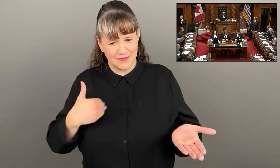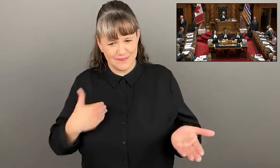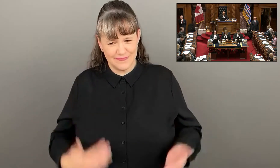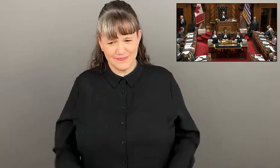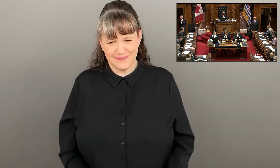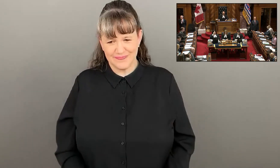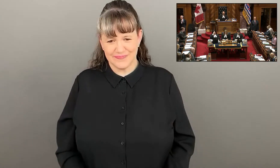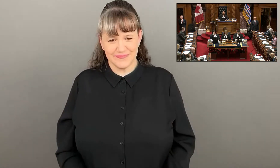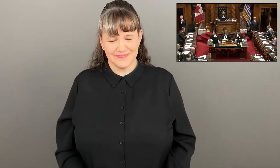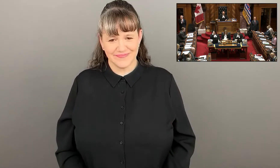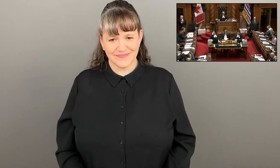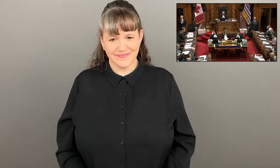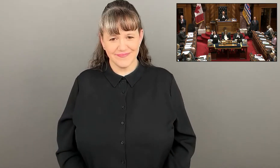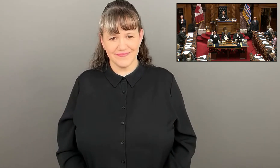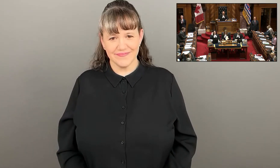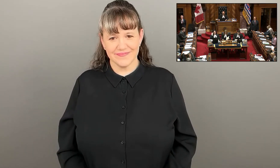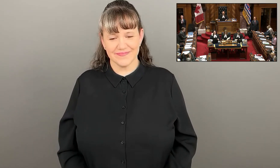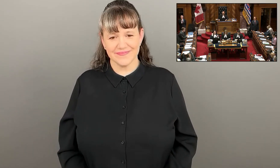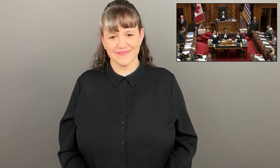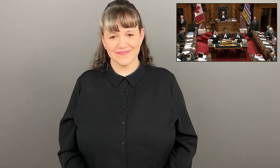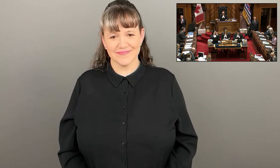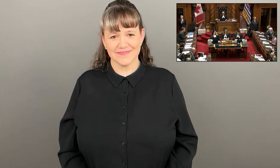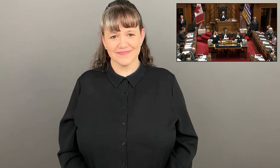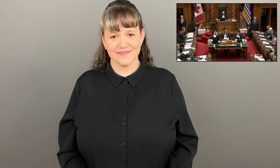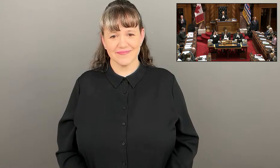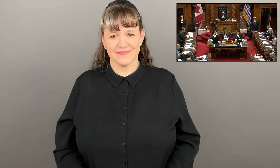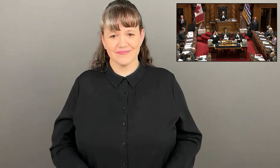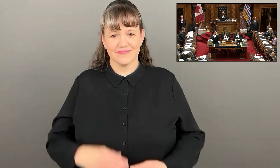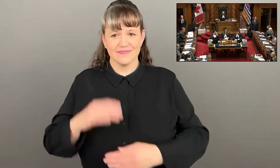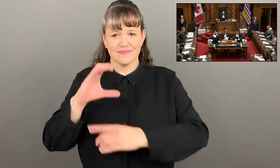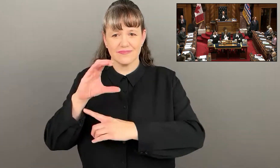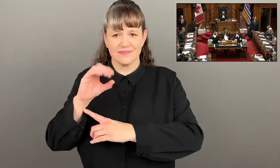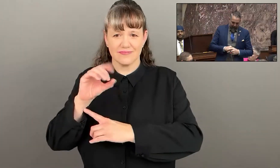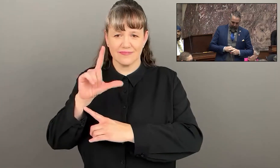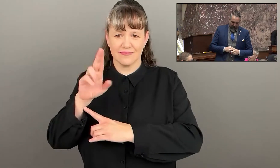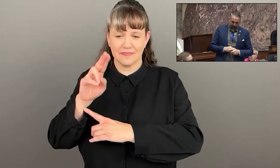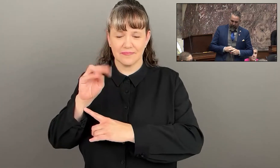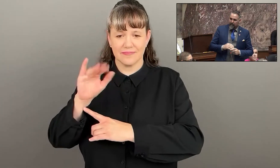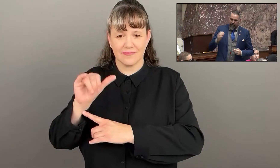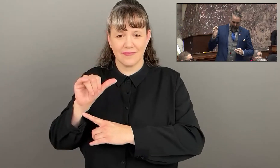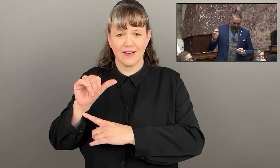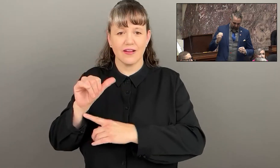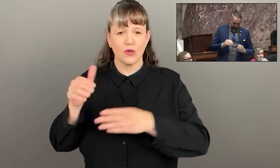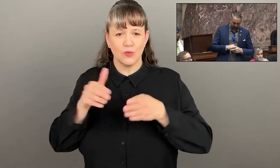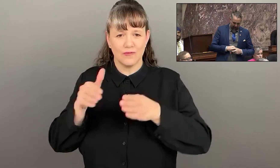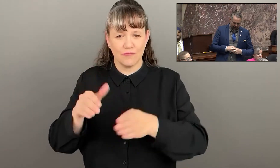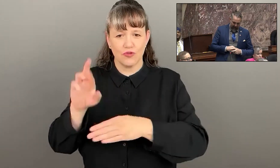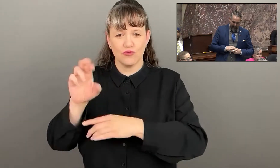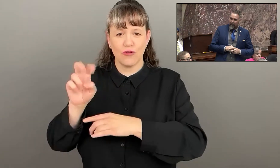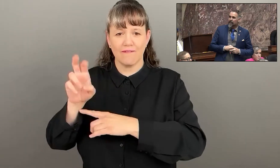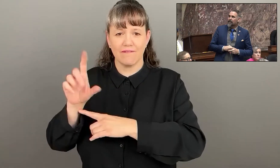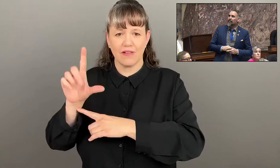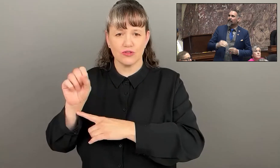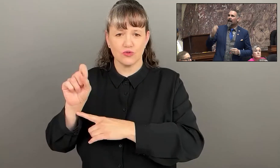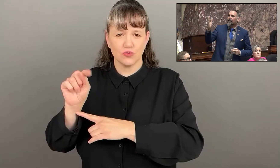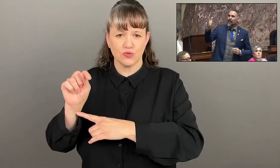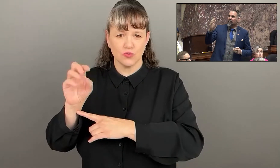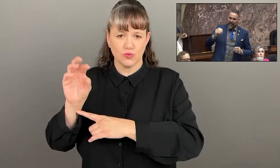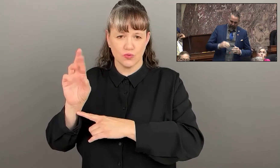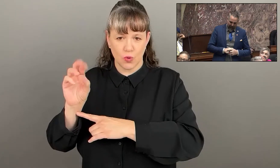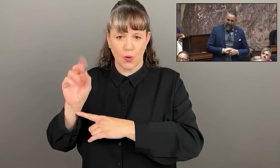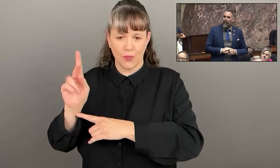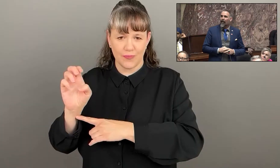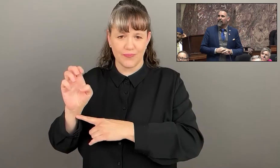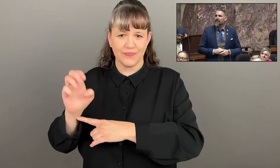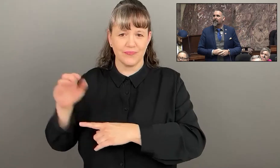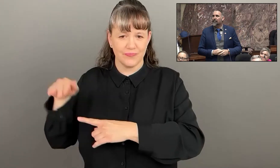Member for Columbia River Revelstoke. Thank you very much, Mr. Speaker. I'd like to welcome to the gallery today the summer tour guide group,